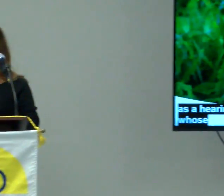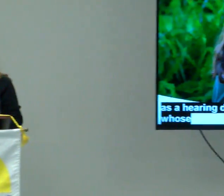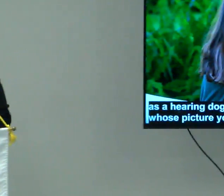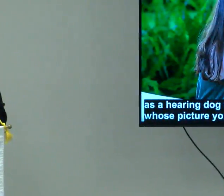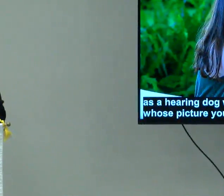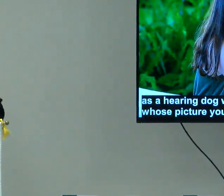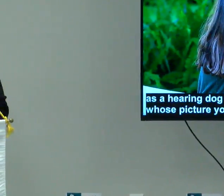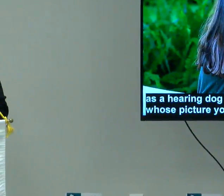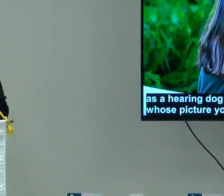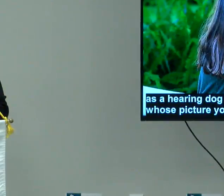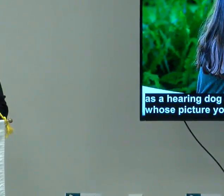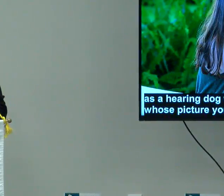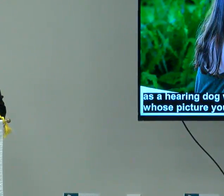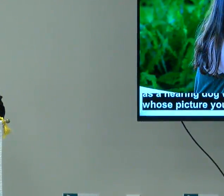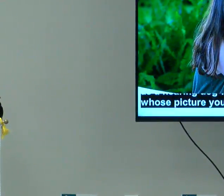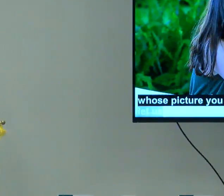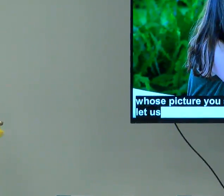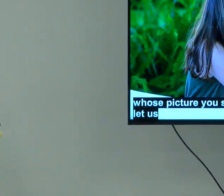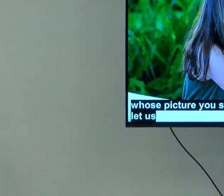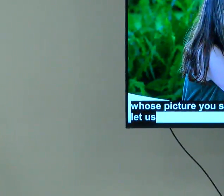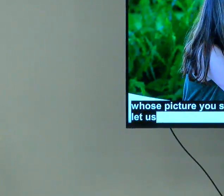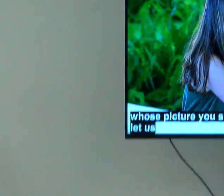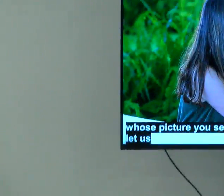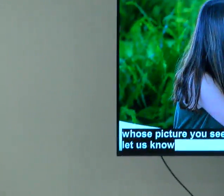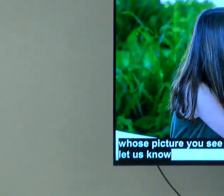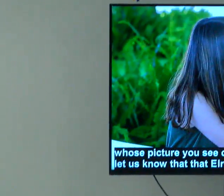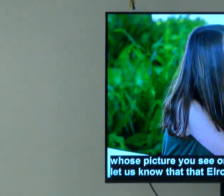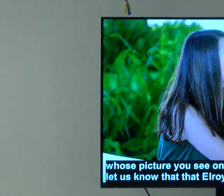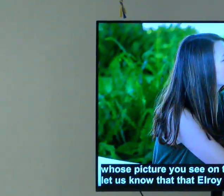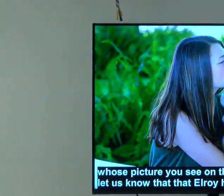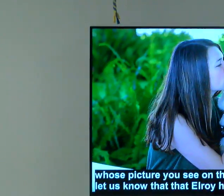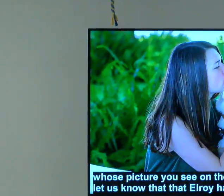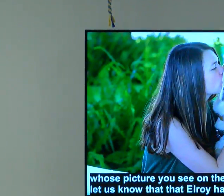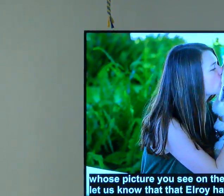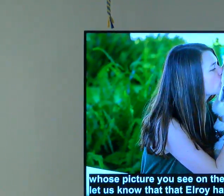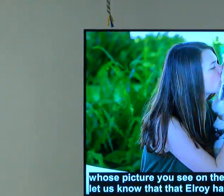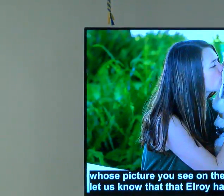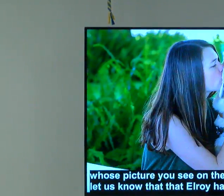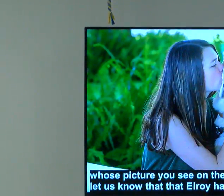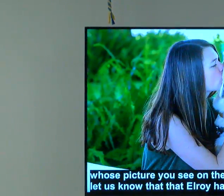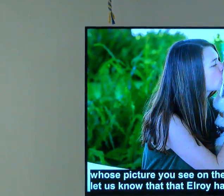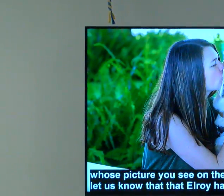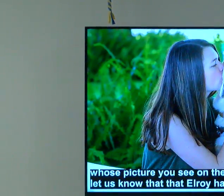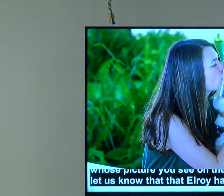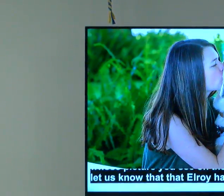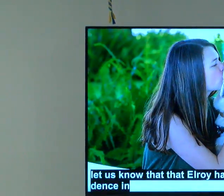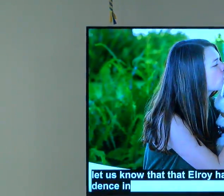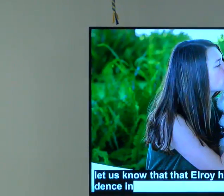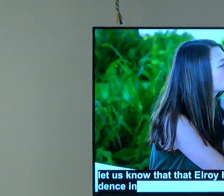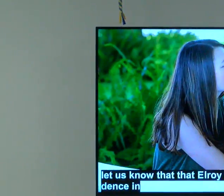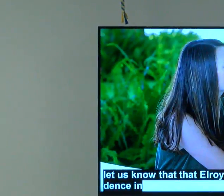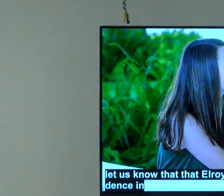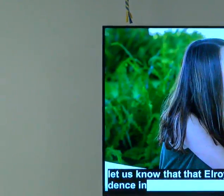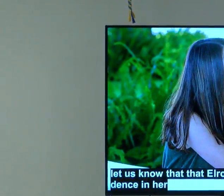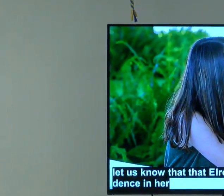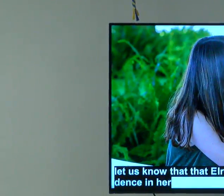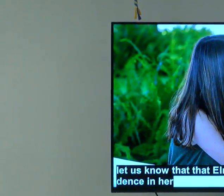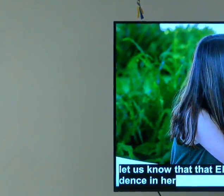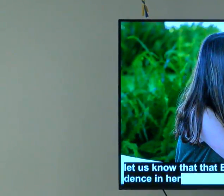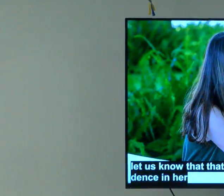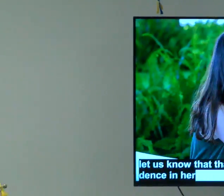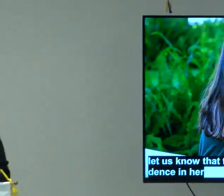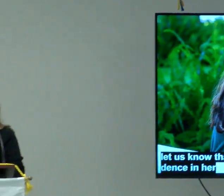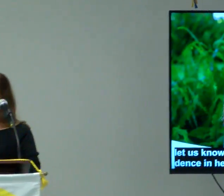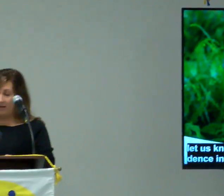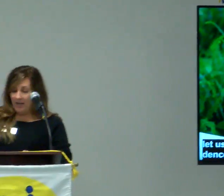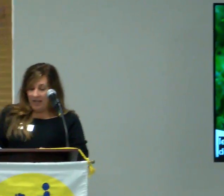In her email to us, she let us know that Elroy has given her a newfound confidence in her hearing loss, similar to the things that you've already